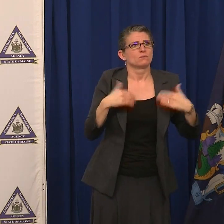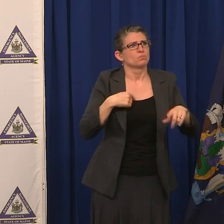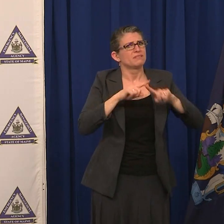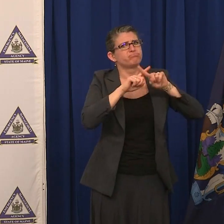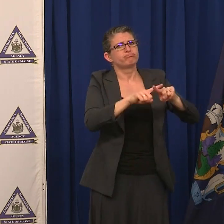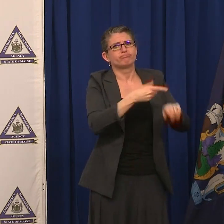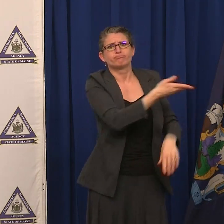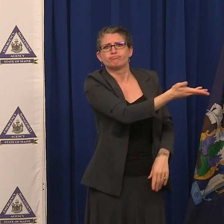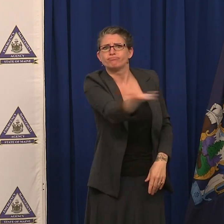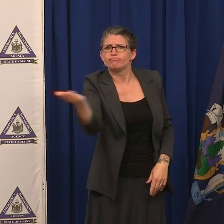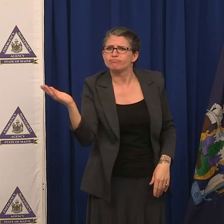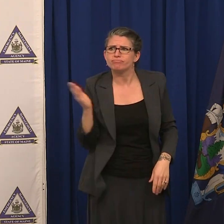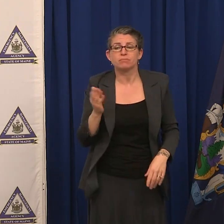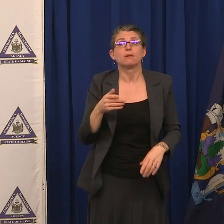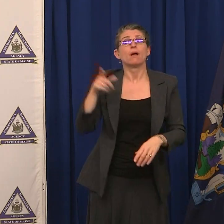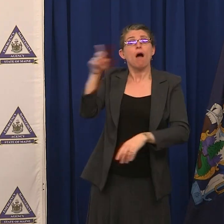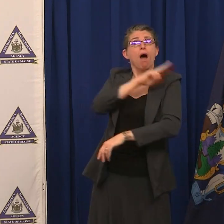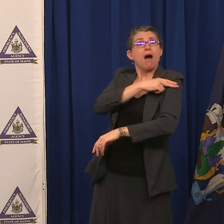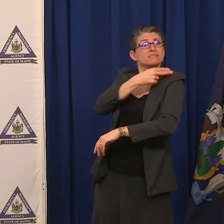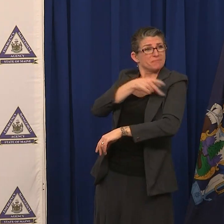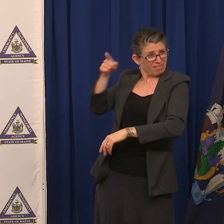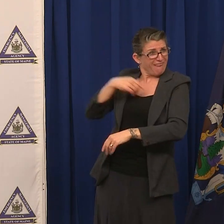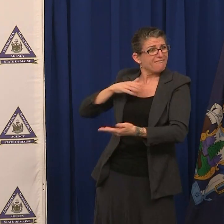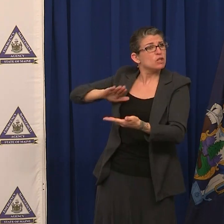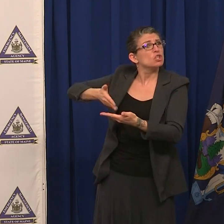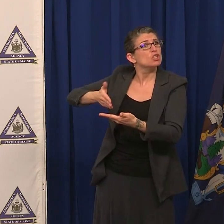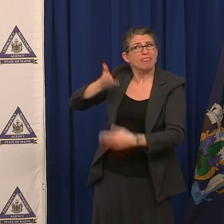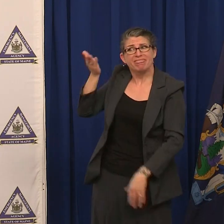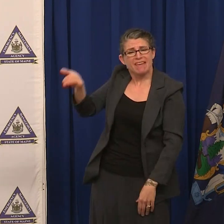this time of extreme stress.